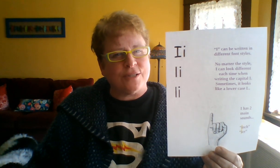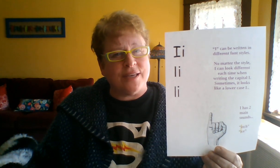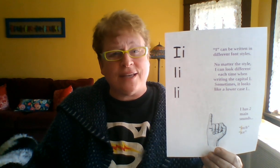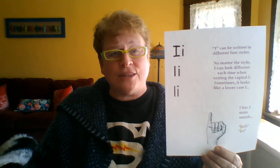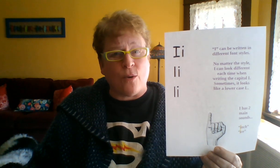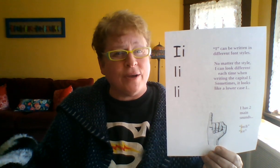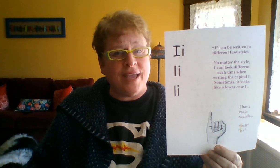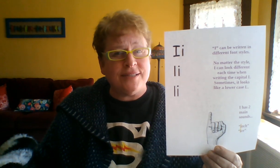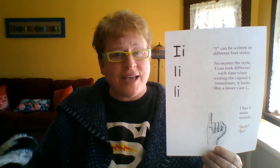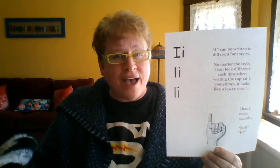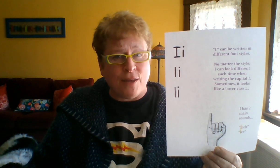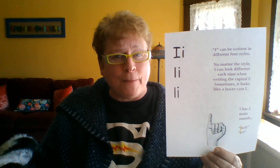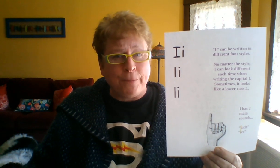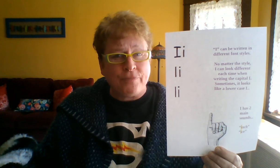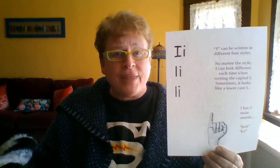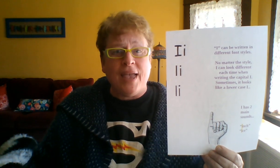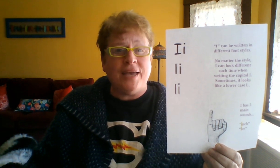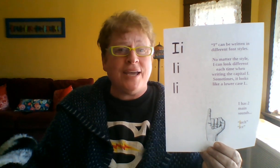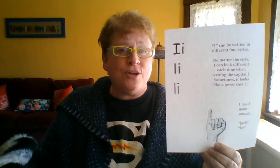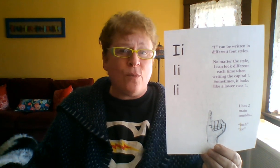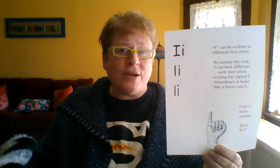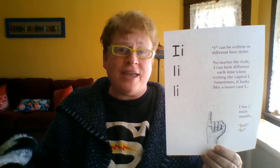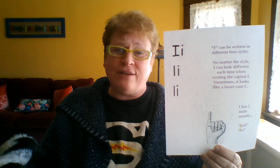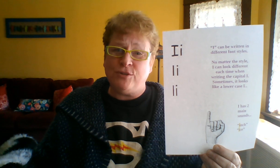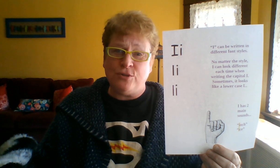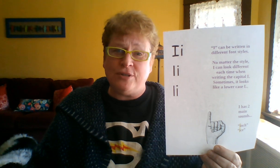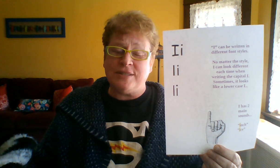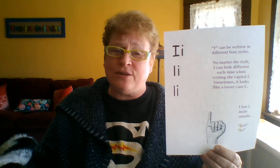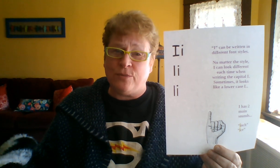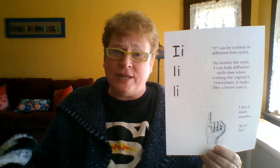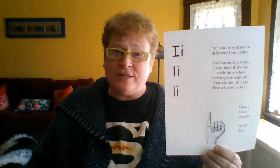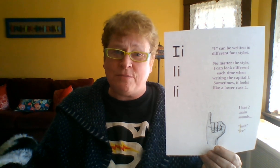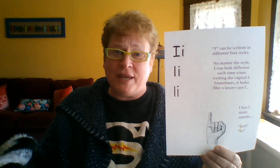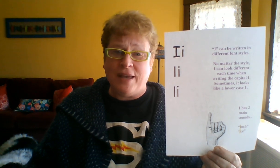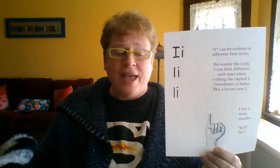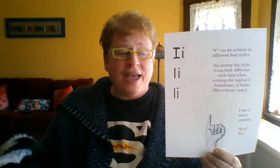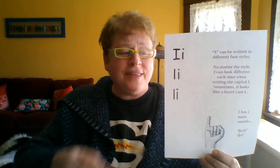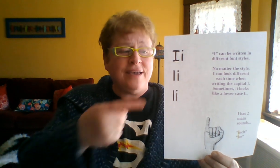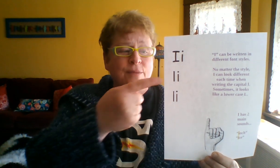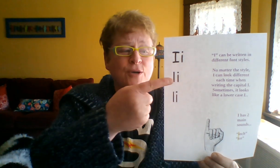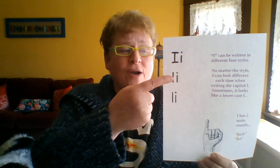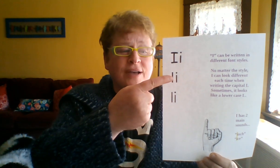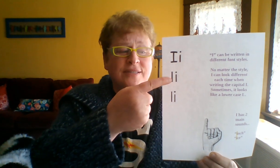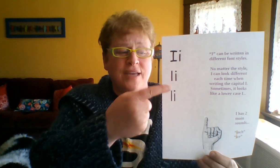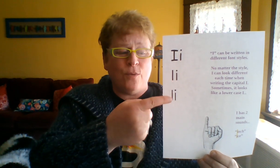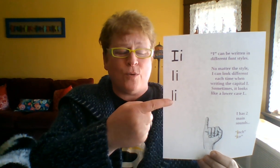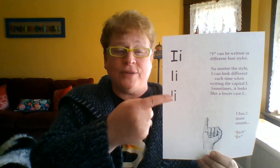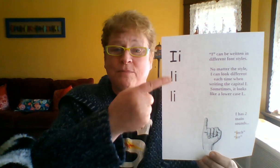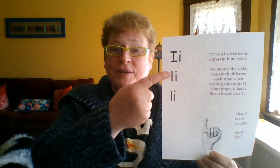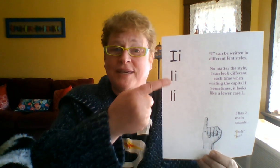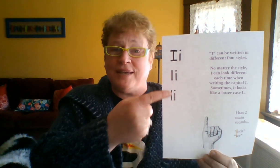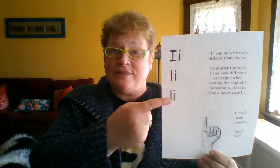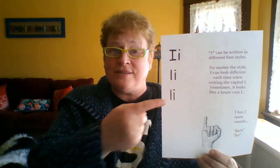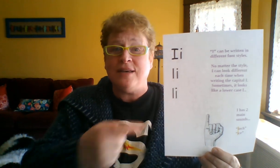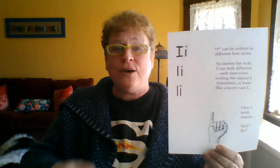like a lowercase L. And I know when I have students that read to me and they come across a word that begins with